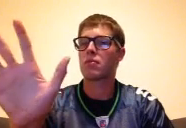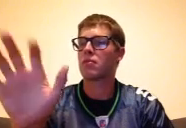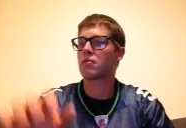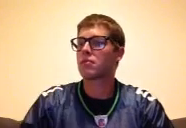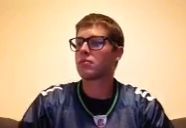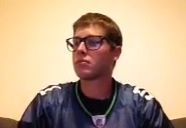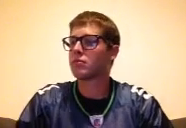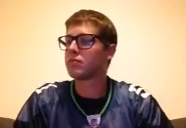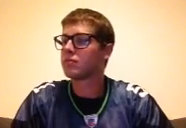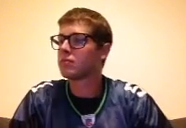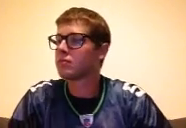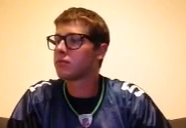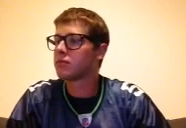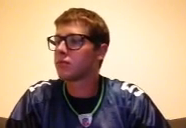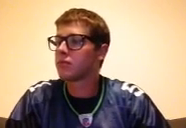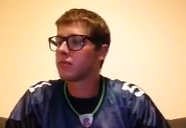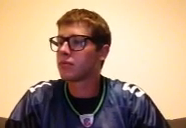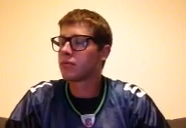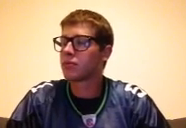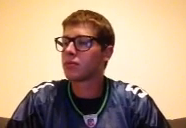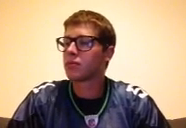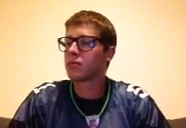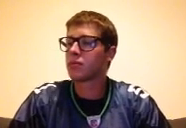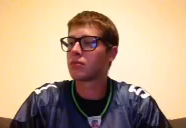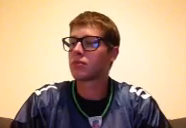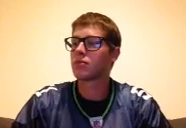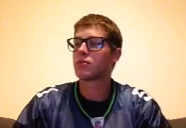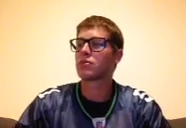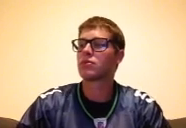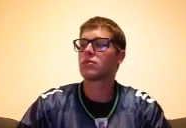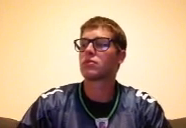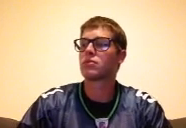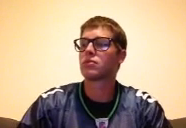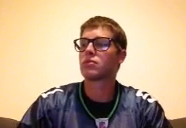Anything else, Doug? You think a game like this might help settle this night? I don't know.